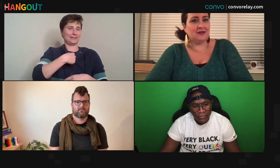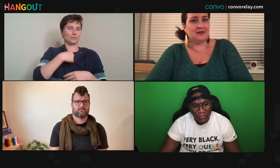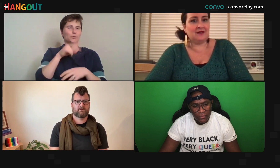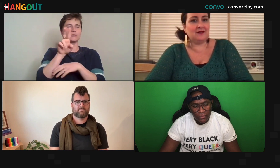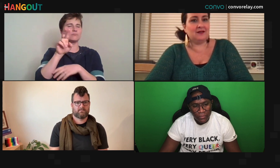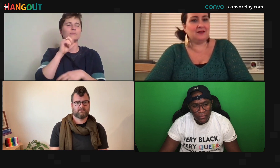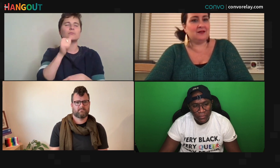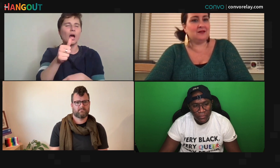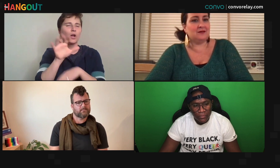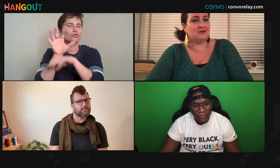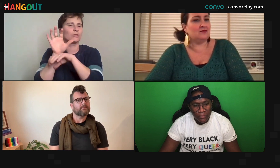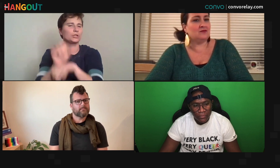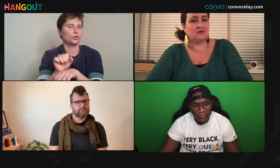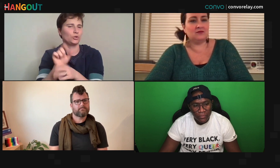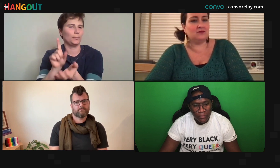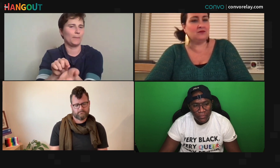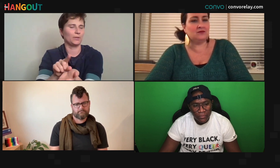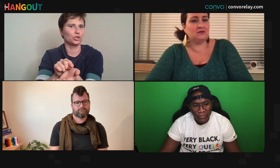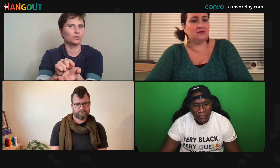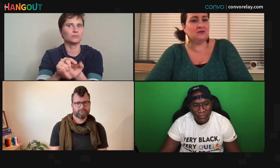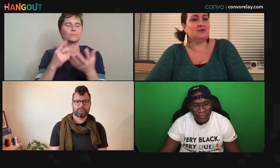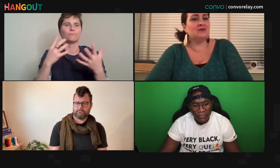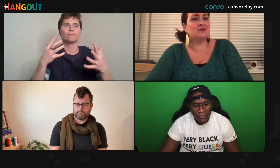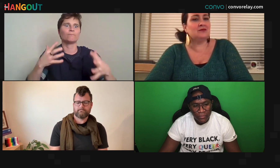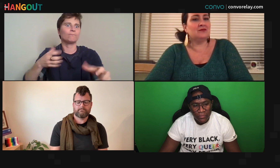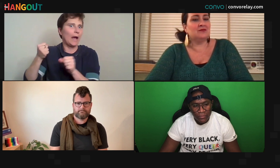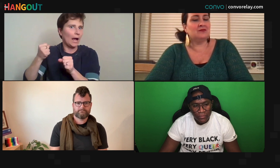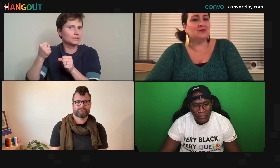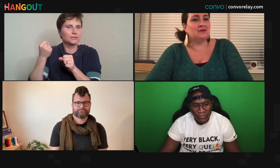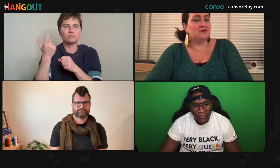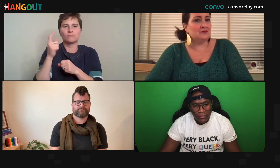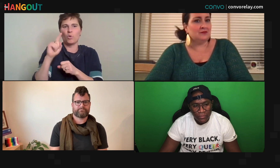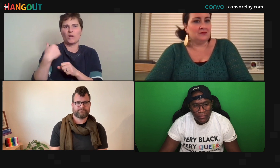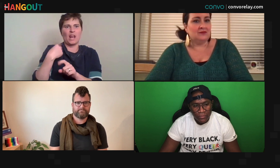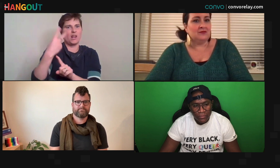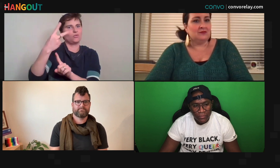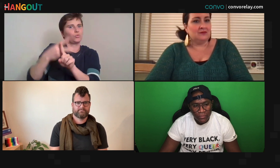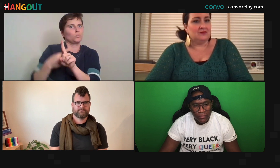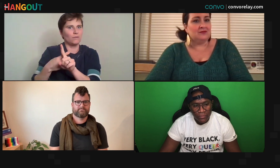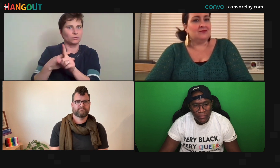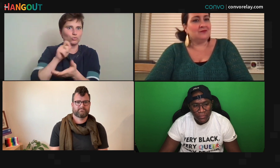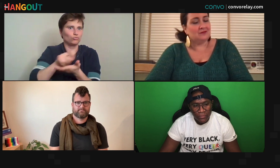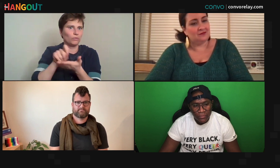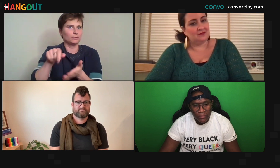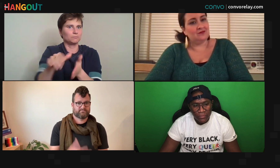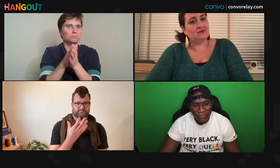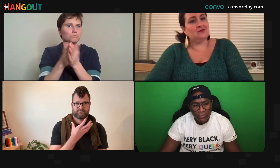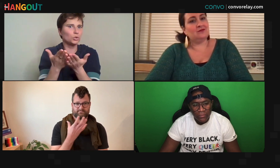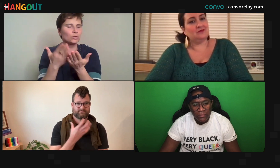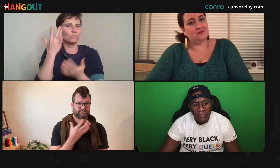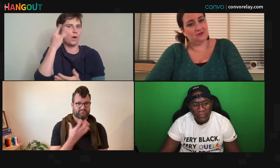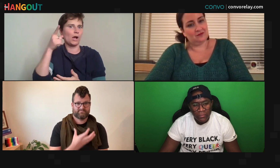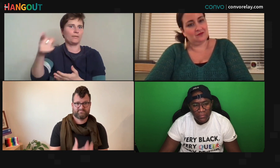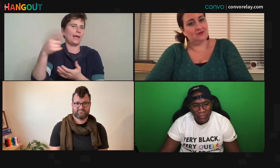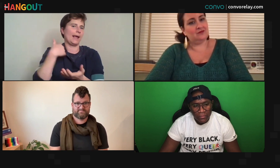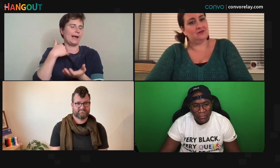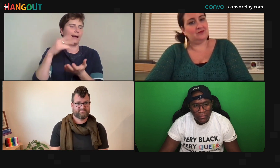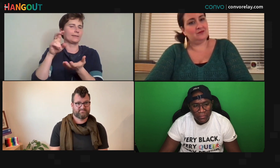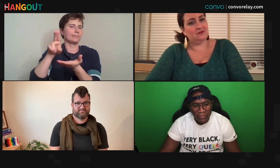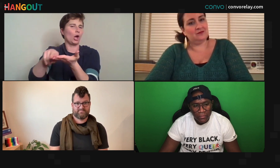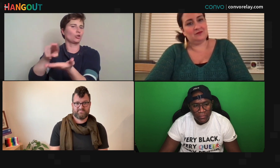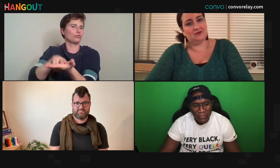saw that I wanted to do that. So this process for me was a non-traditional publishing process. It happened so fast. I only had 2 months to write this